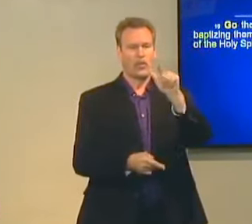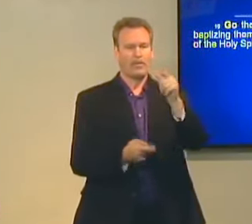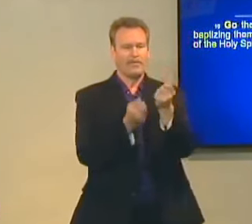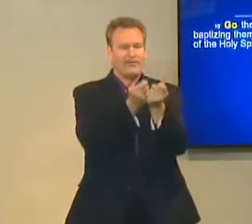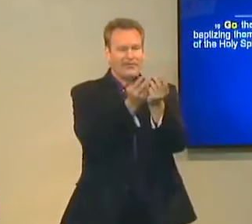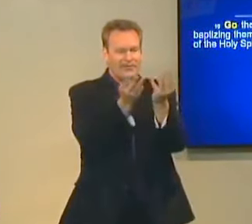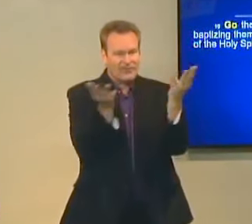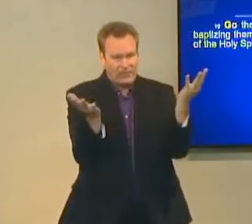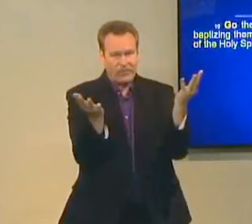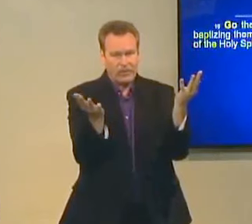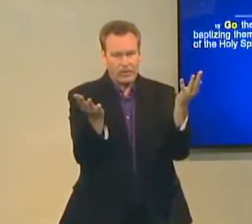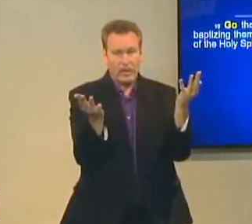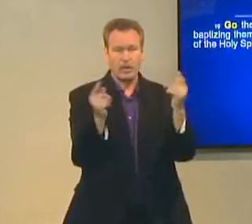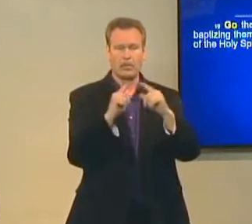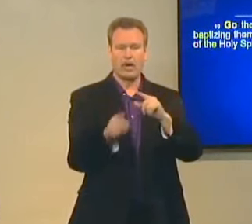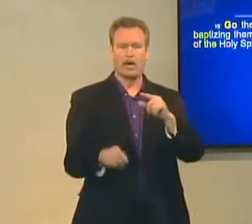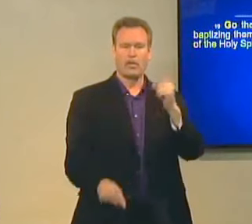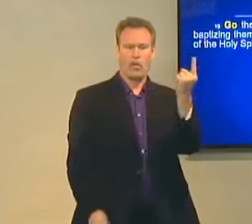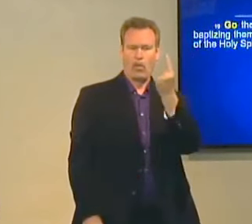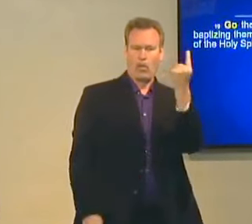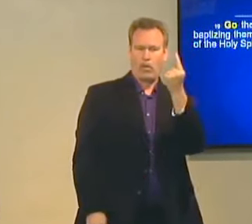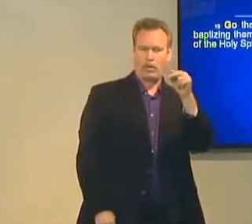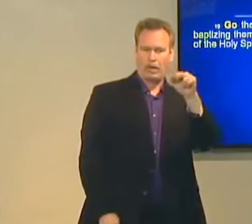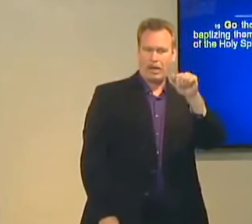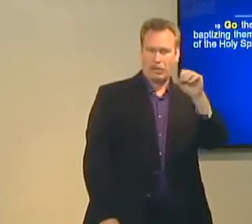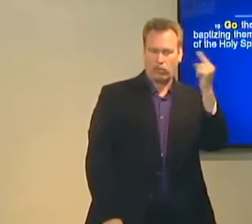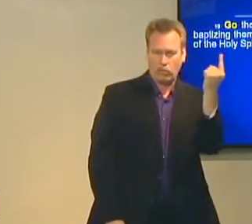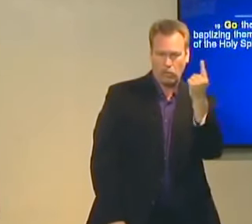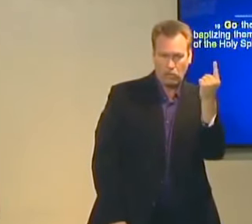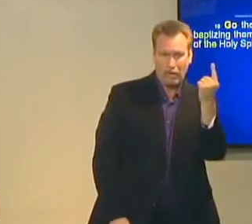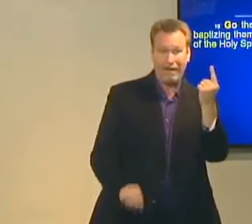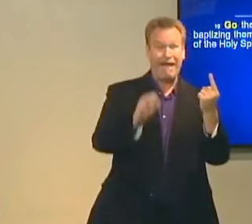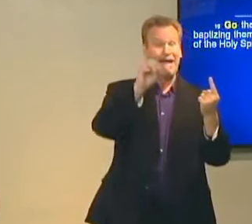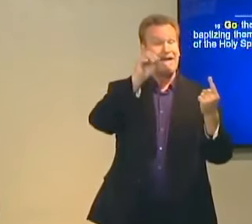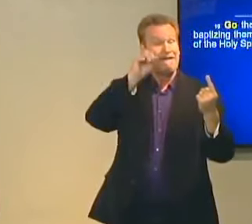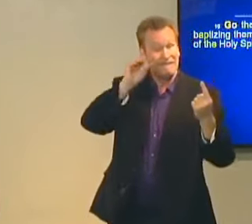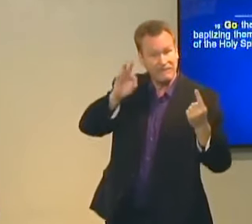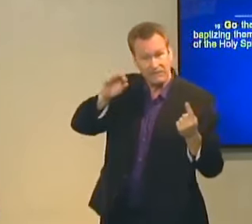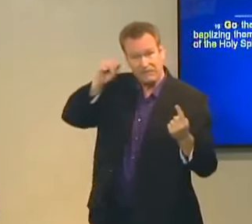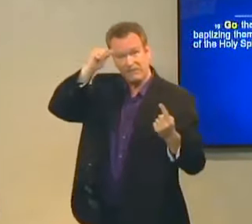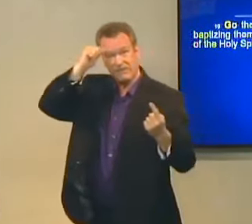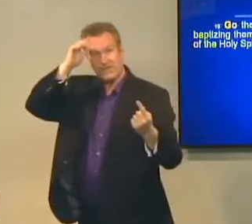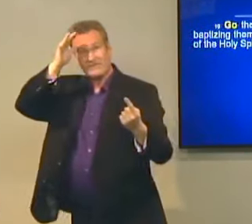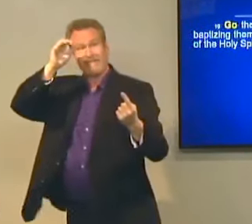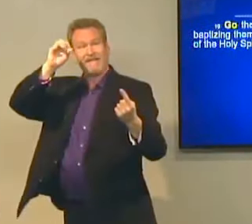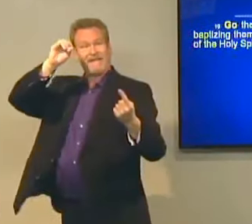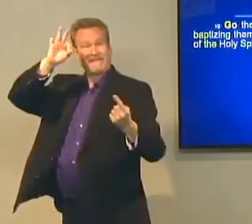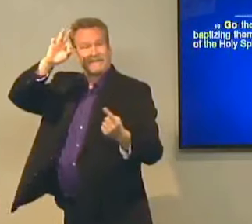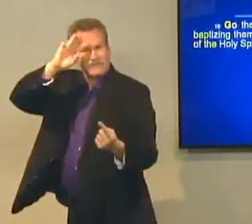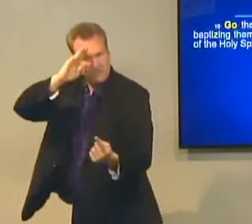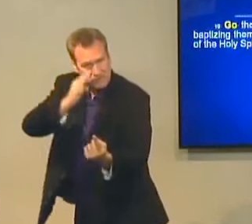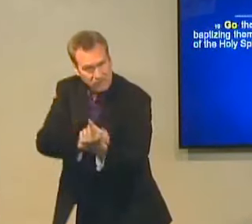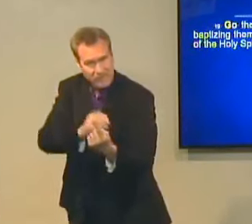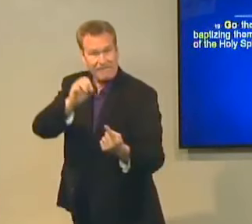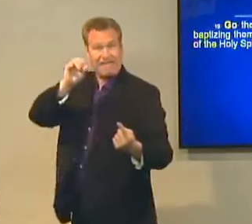that's why it's not names because God is not many God is one the name of the Father and of the Son and of the Holy